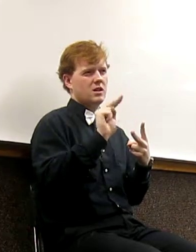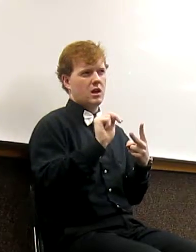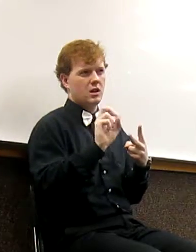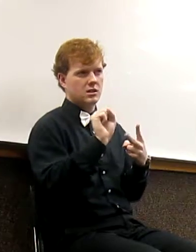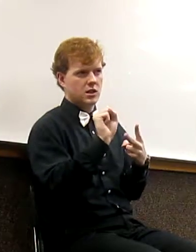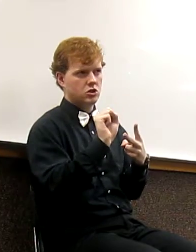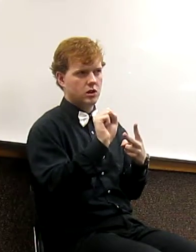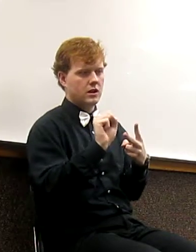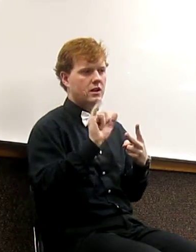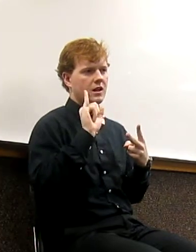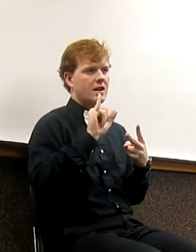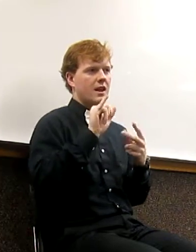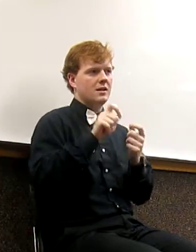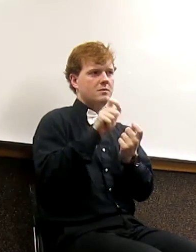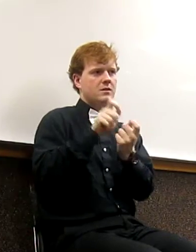oils.